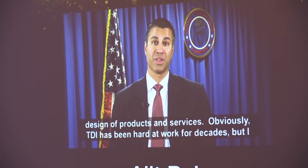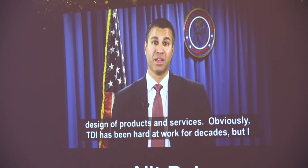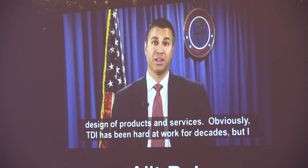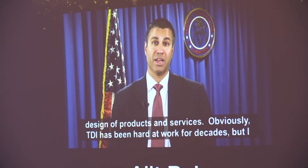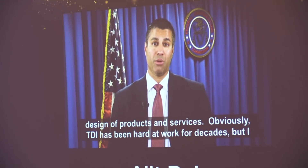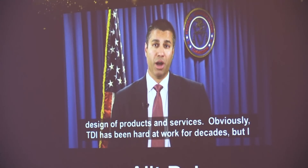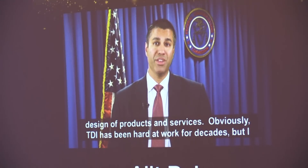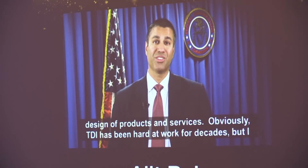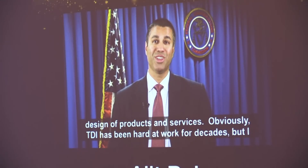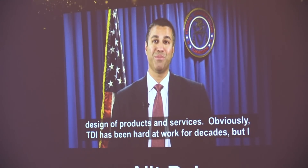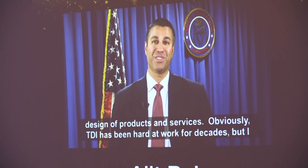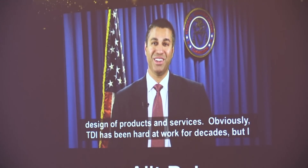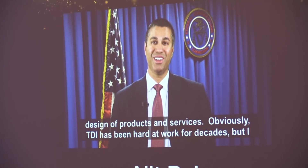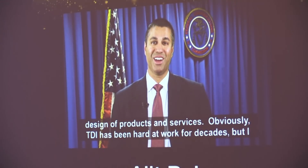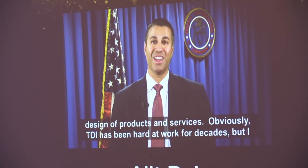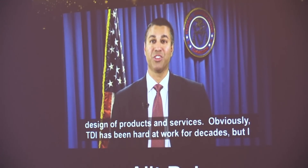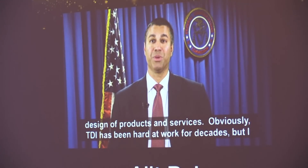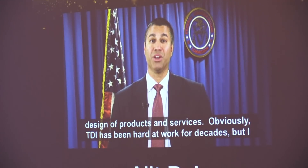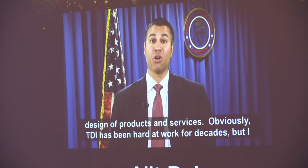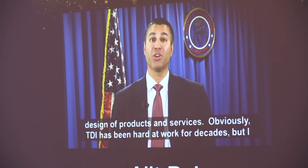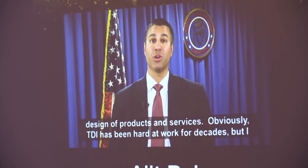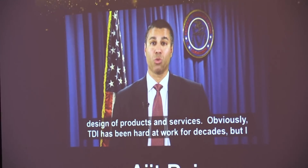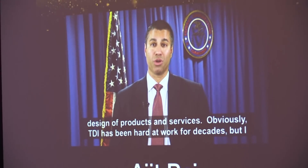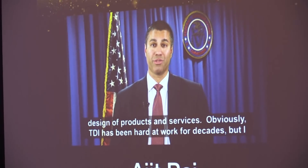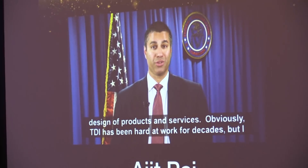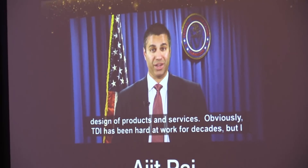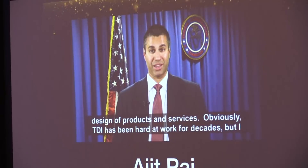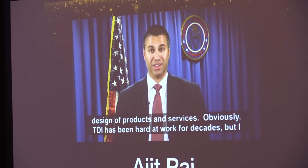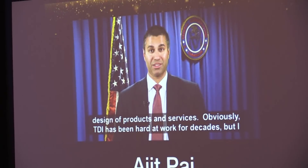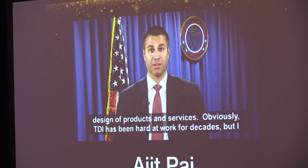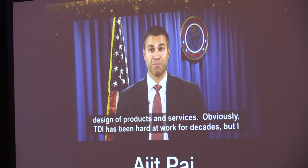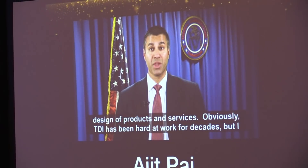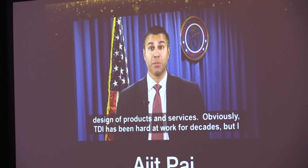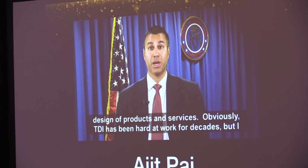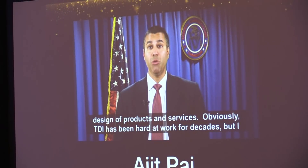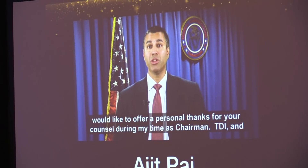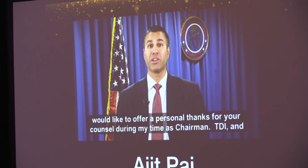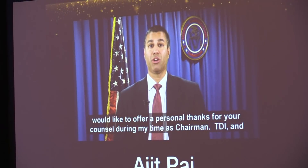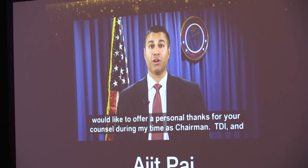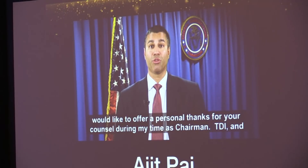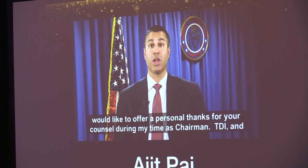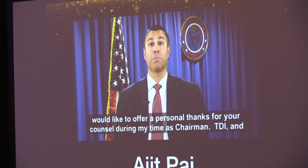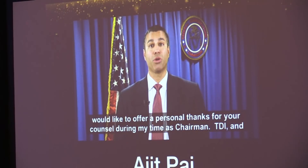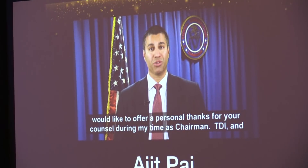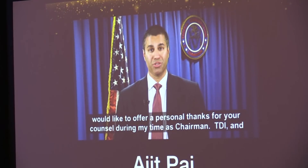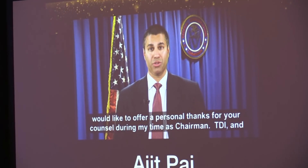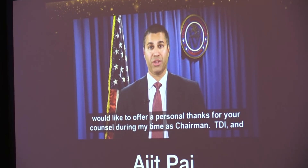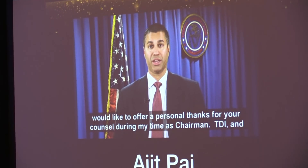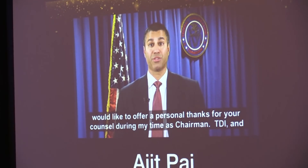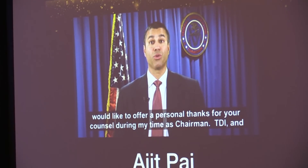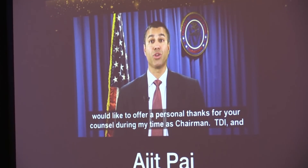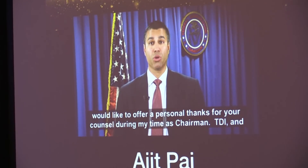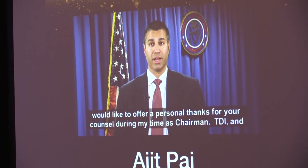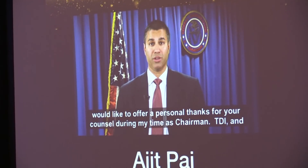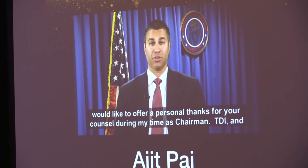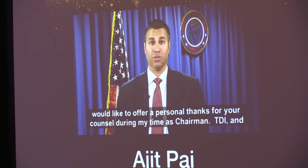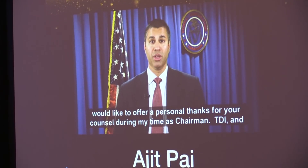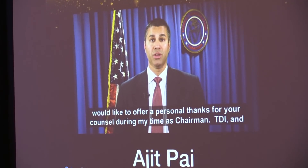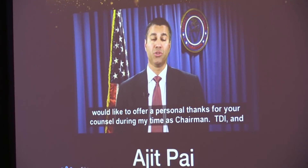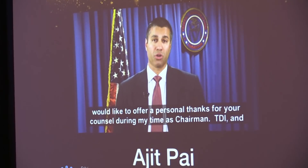services. Obviously, TDI has been hard at work for decades, but I would like to offer a personal thanks for your counsel